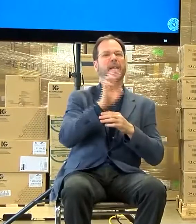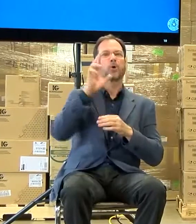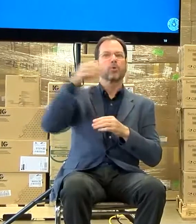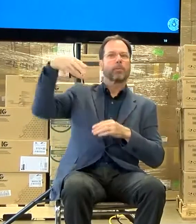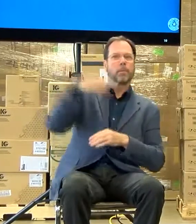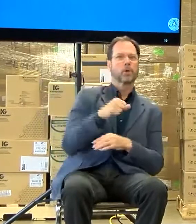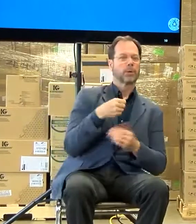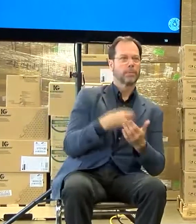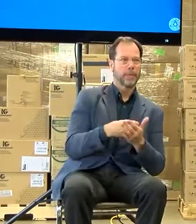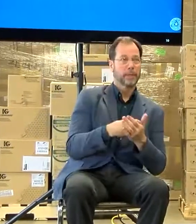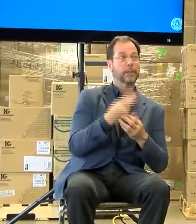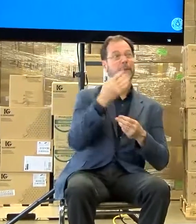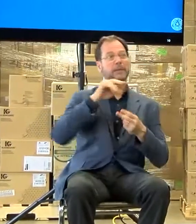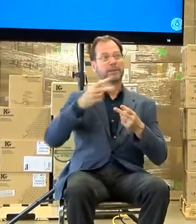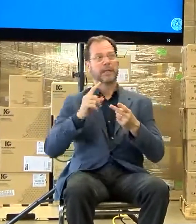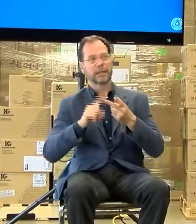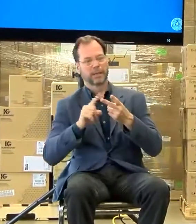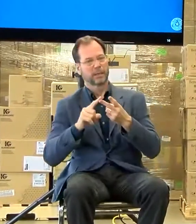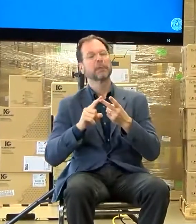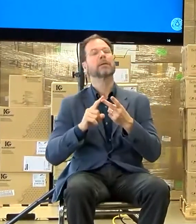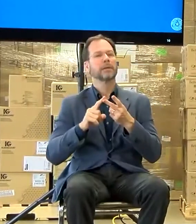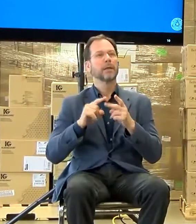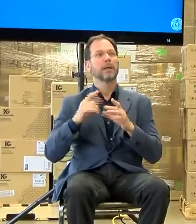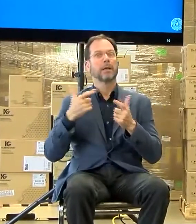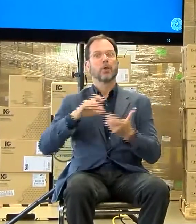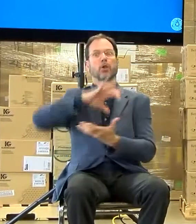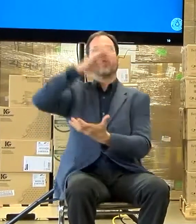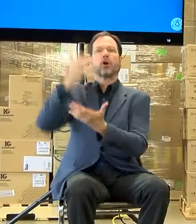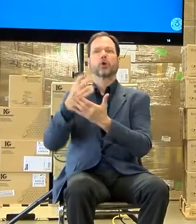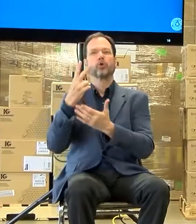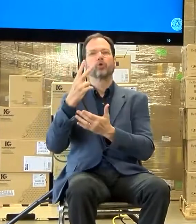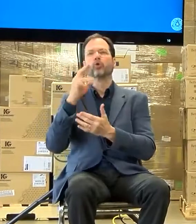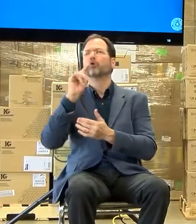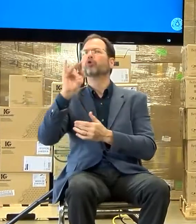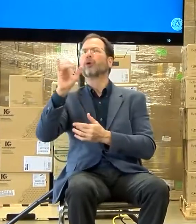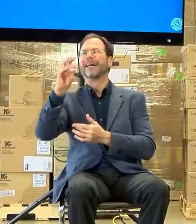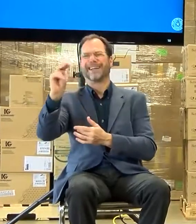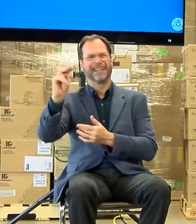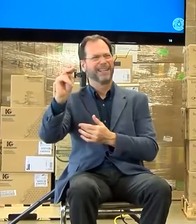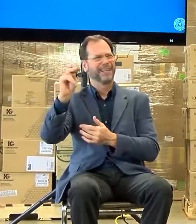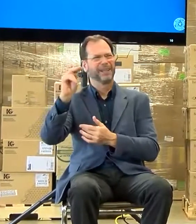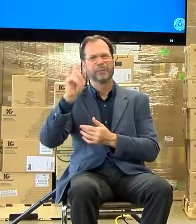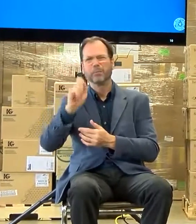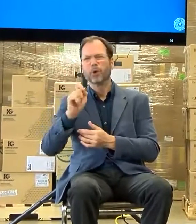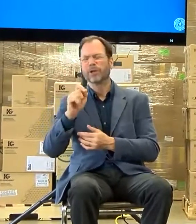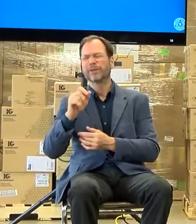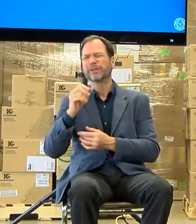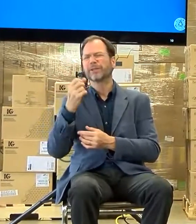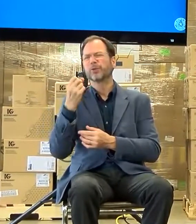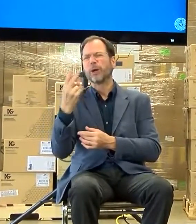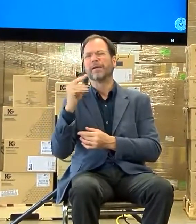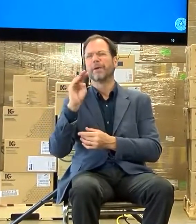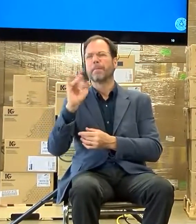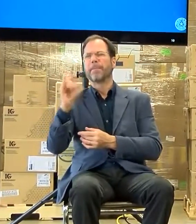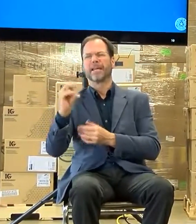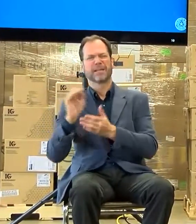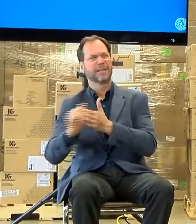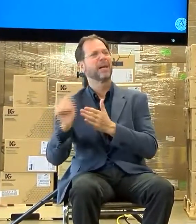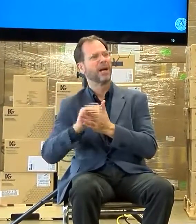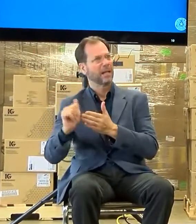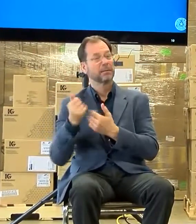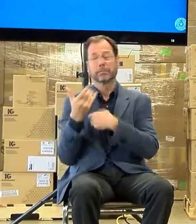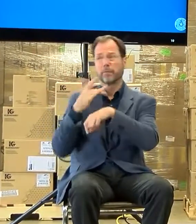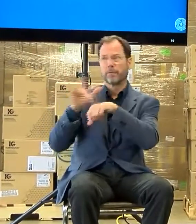reimbursement. But the second is the larger pot of money. $2 trillion and $12 billion has been